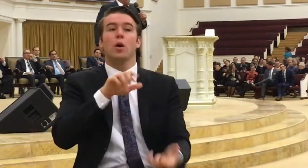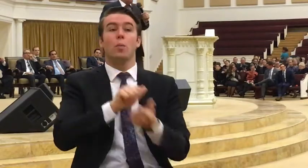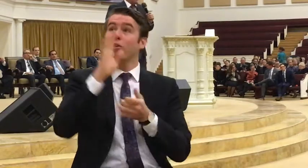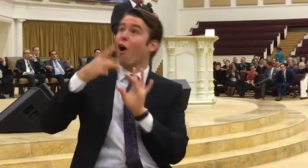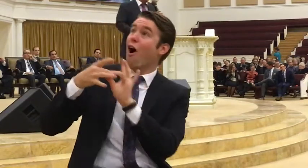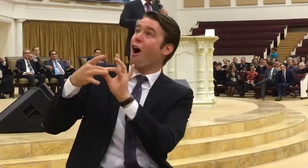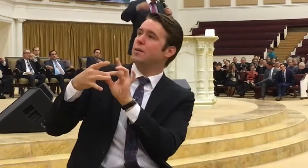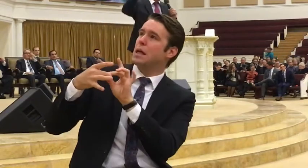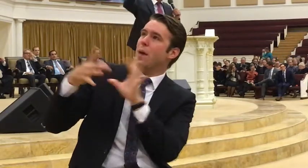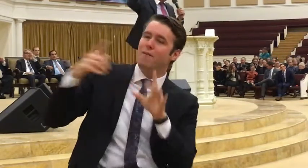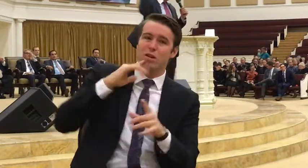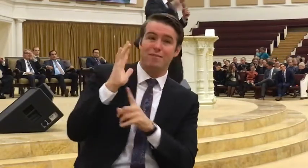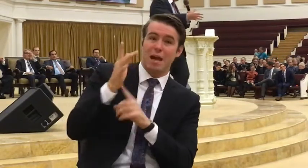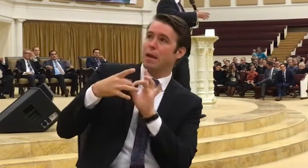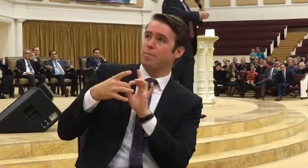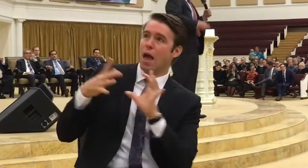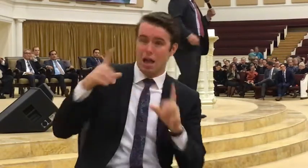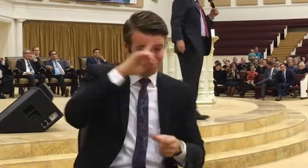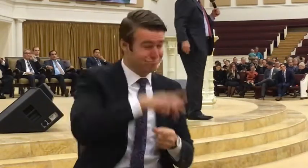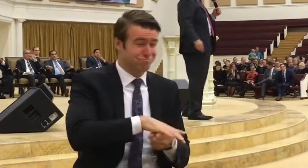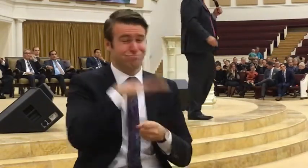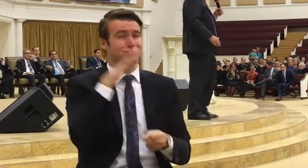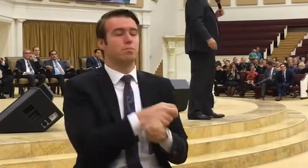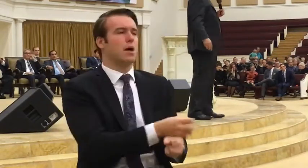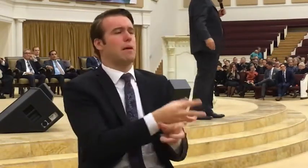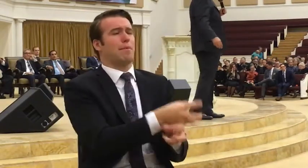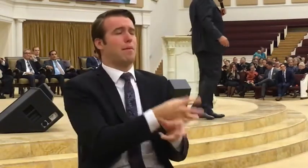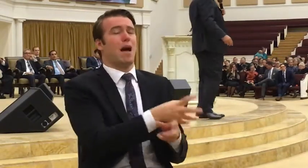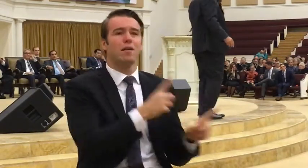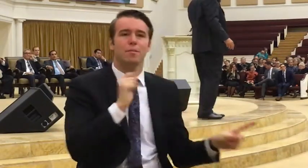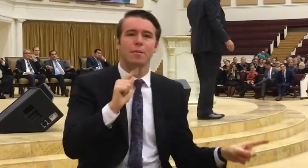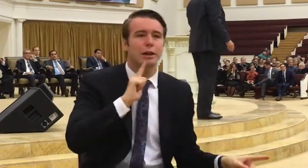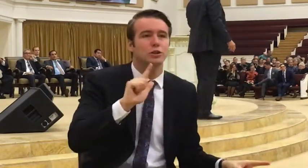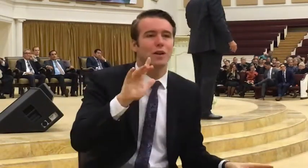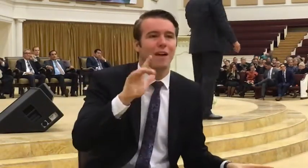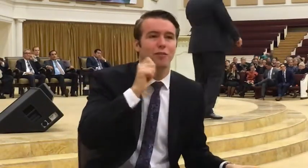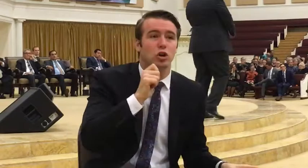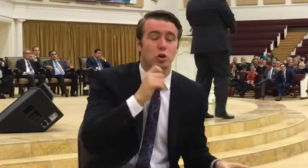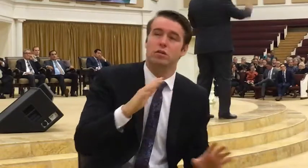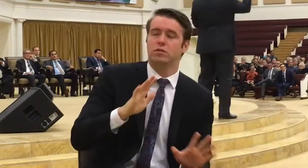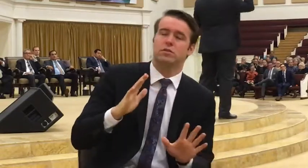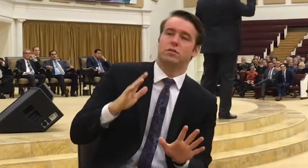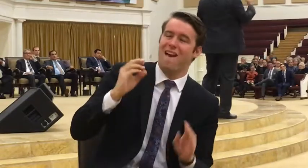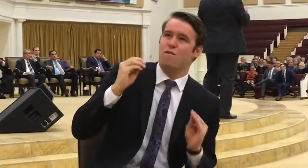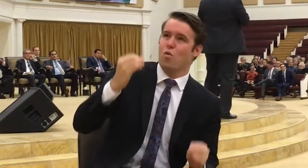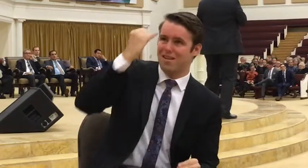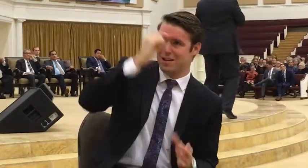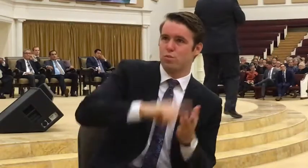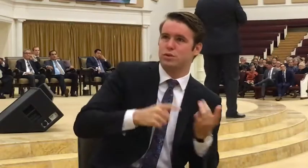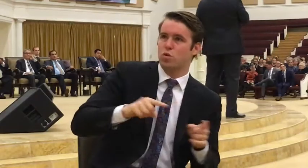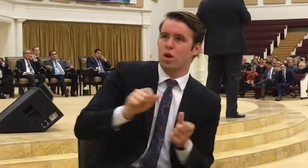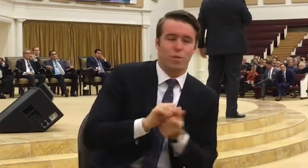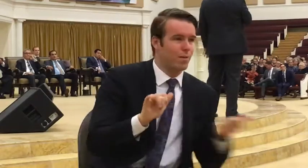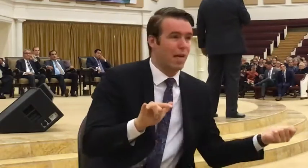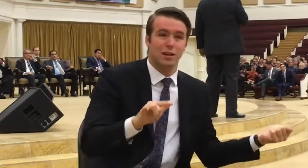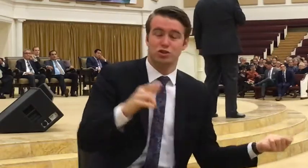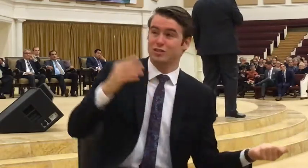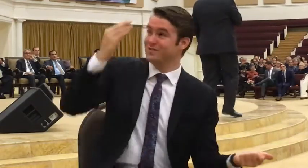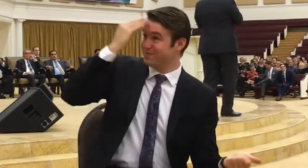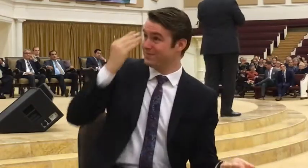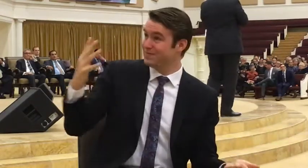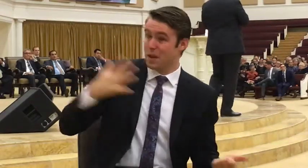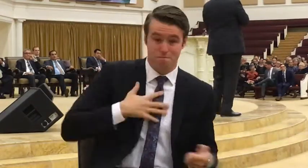for 5 minutes and we lose our brain and choose some little 25-year-old girl out that don't have a clue what's going on the plane. She just got a